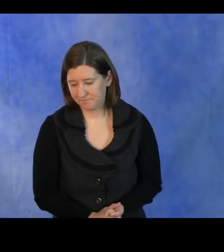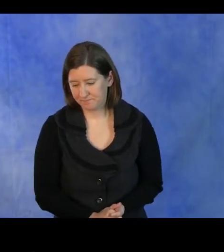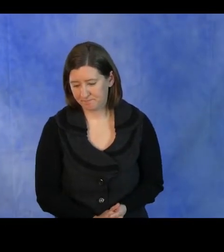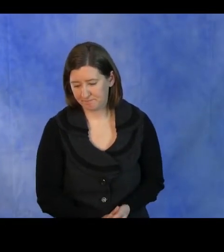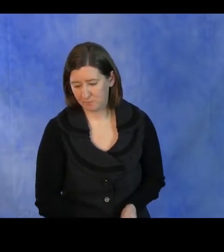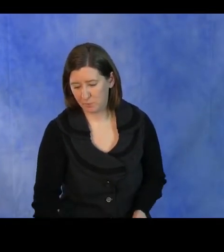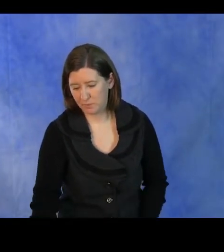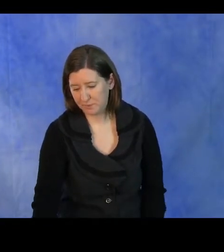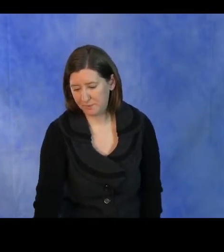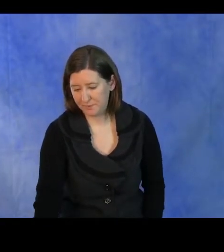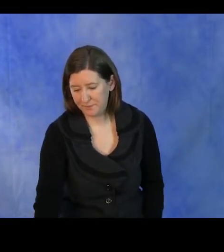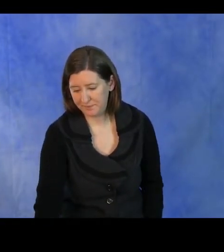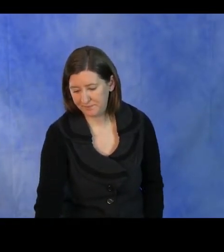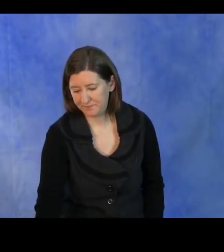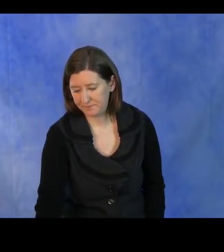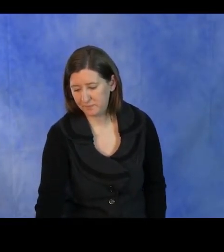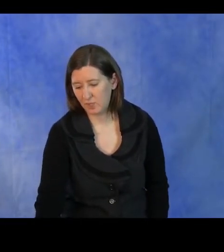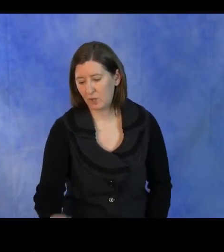easily.